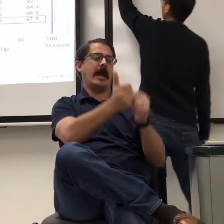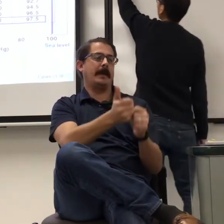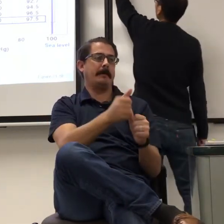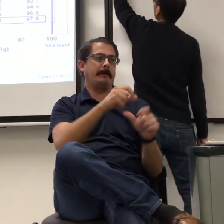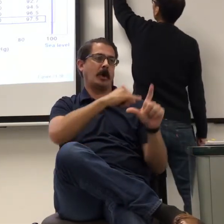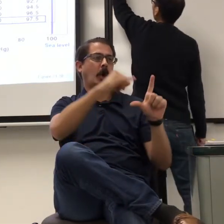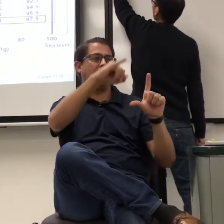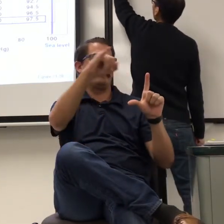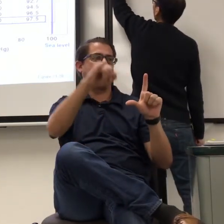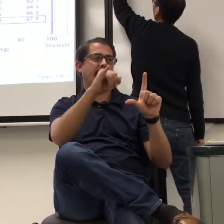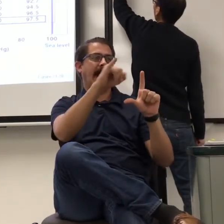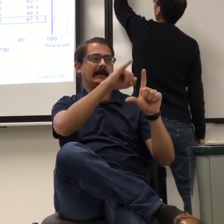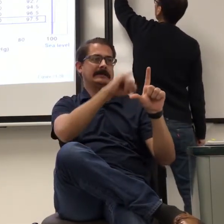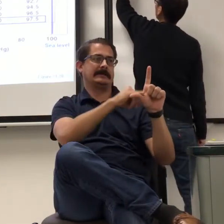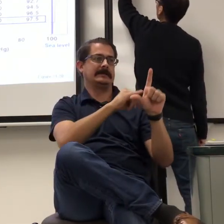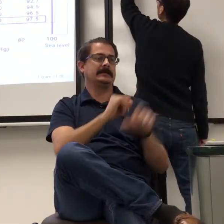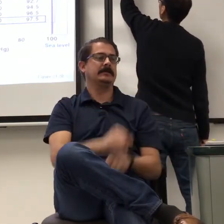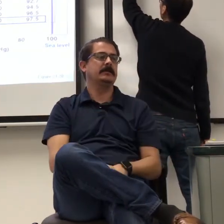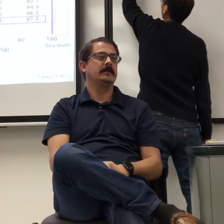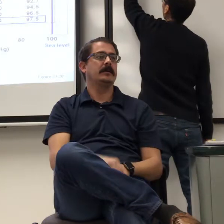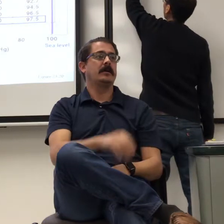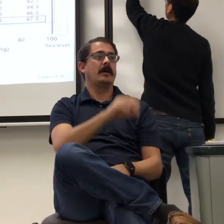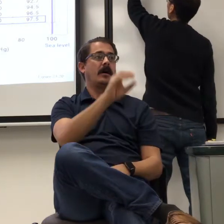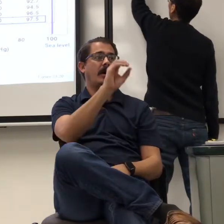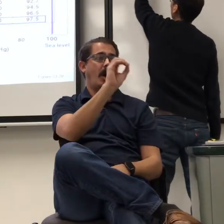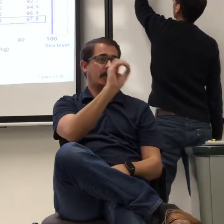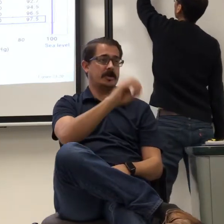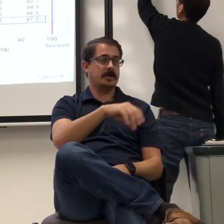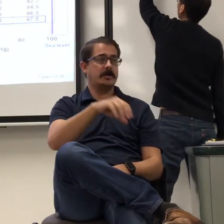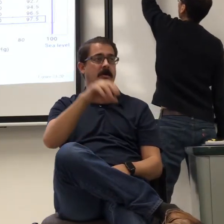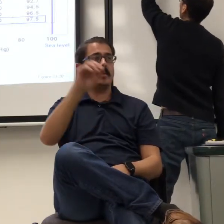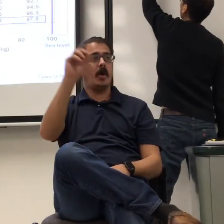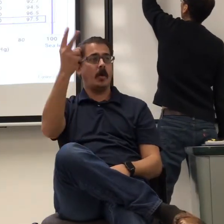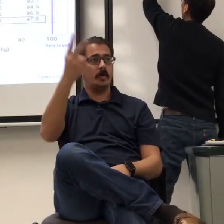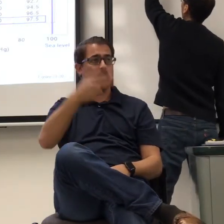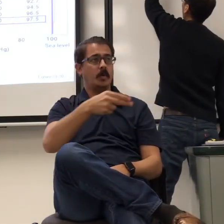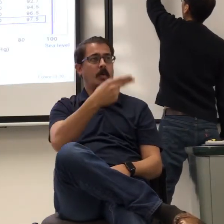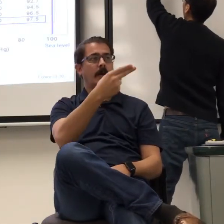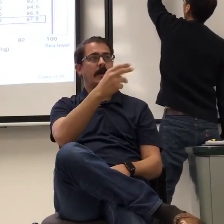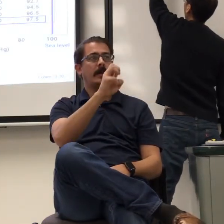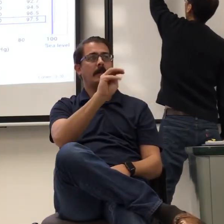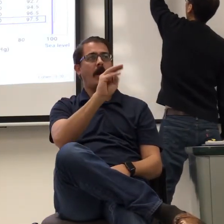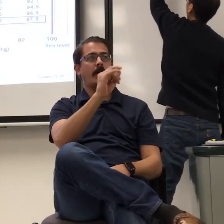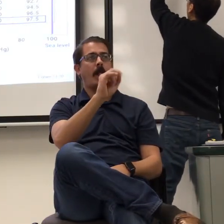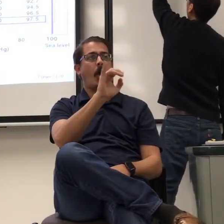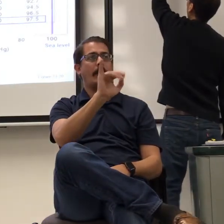Oxygen, O2, hemoglobin,